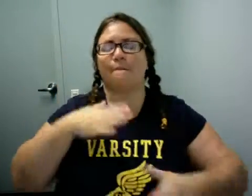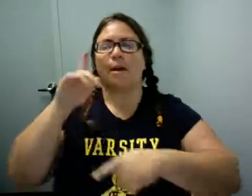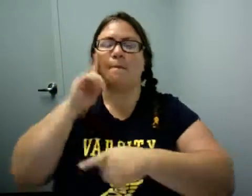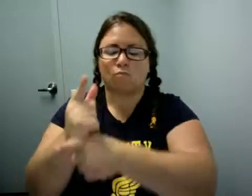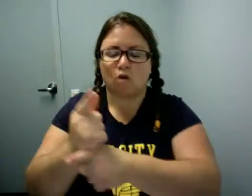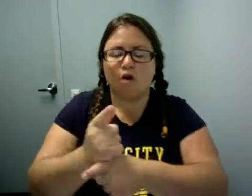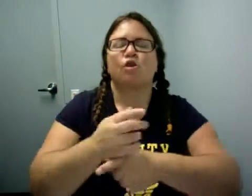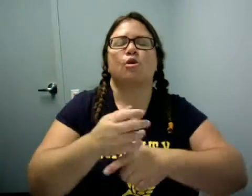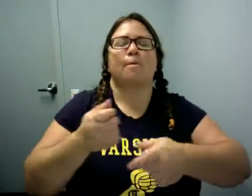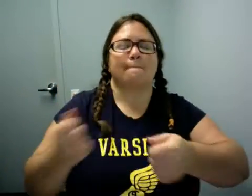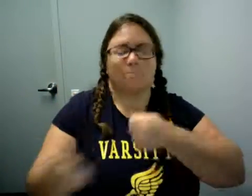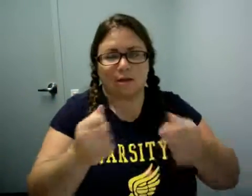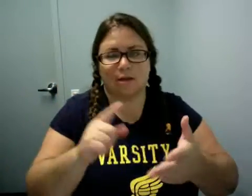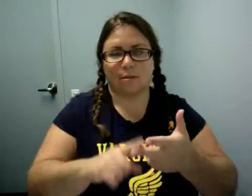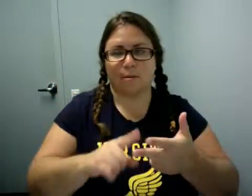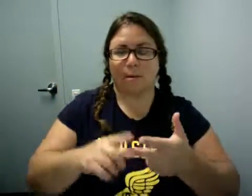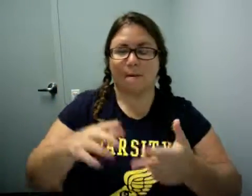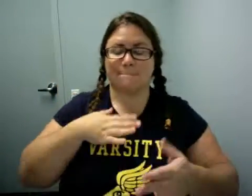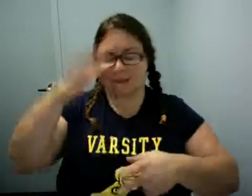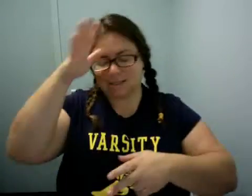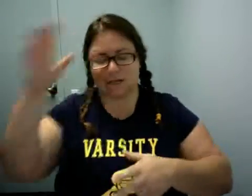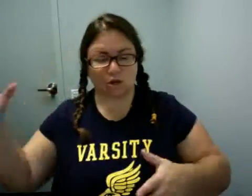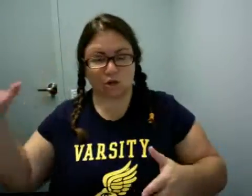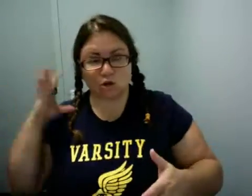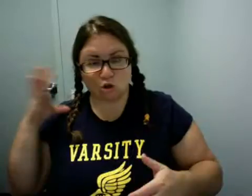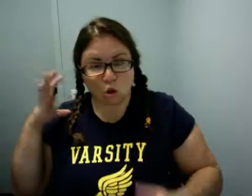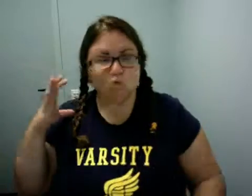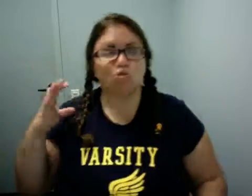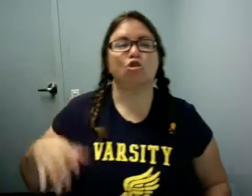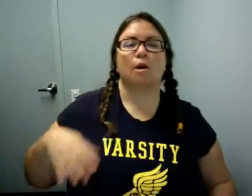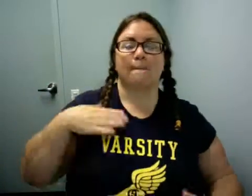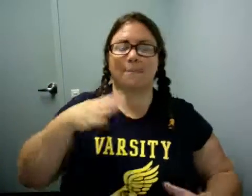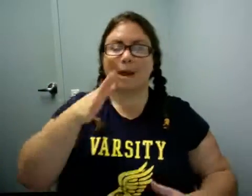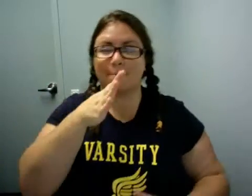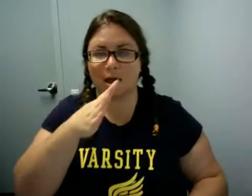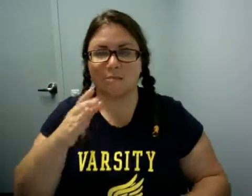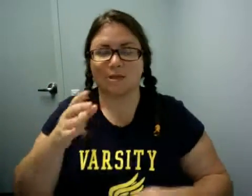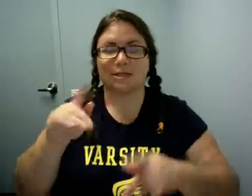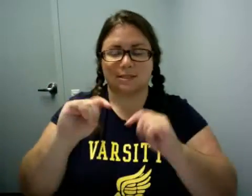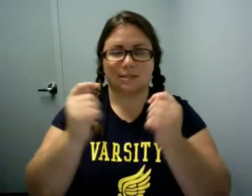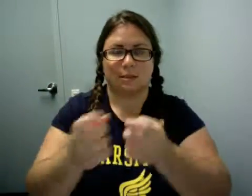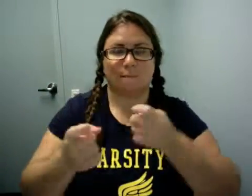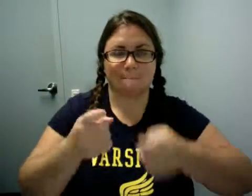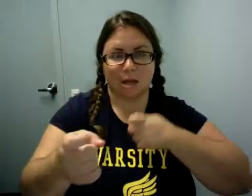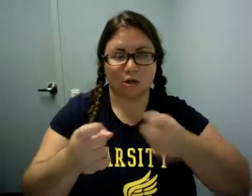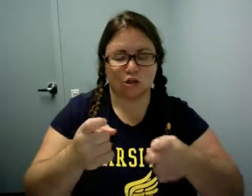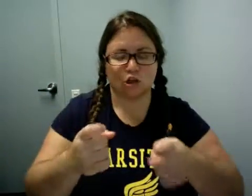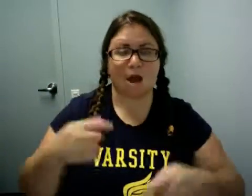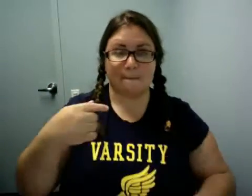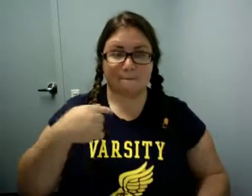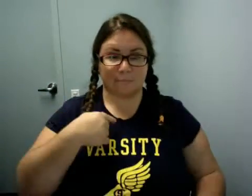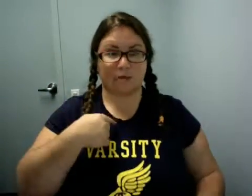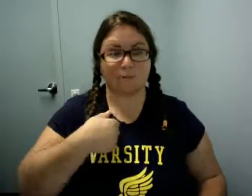a team manager, and I do stats. Now since I'm not home, I don't do it as much, but I still do when they come